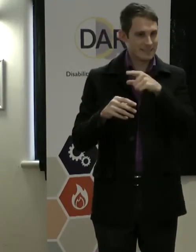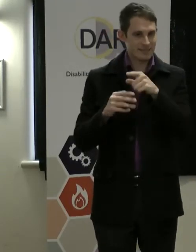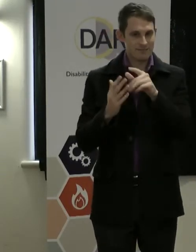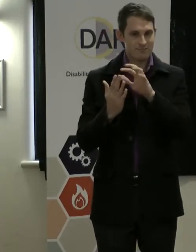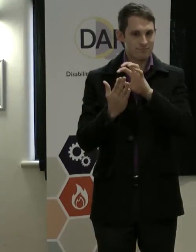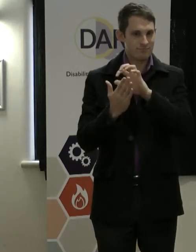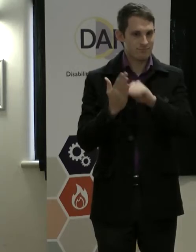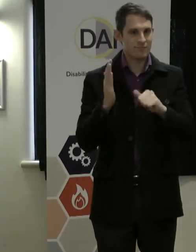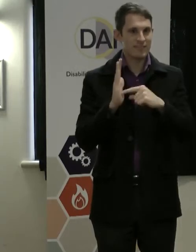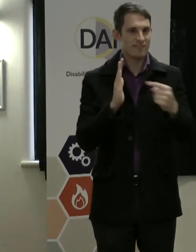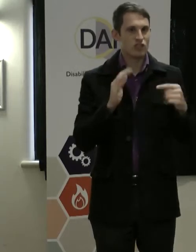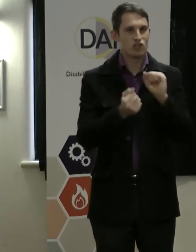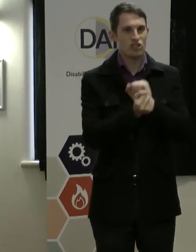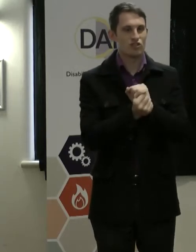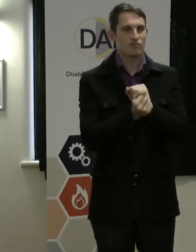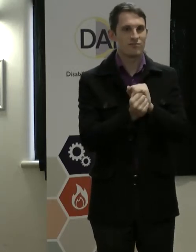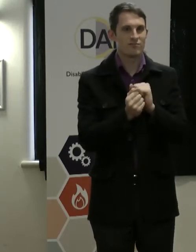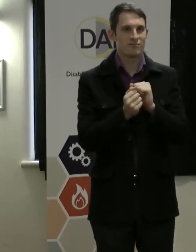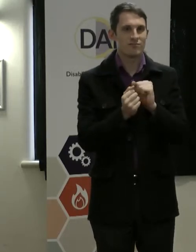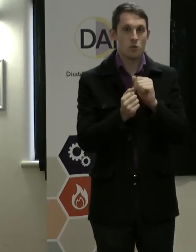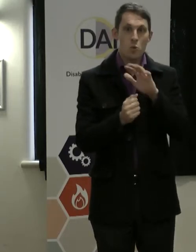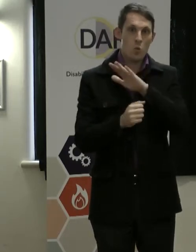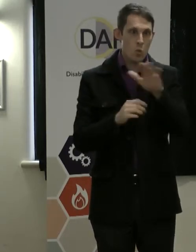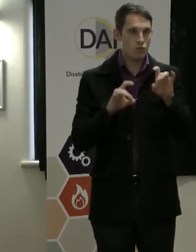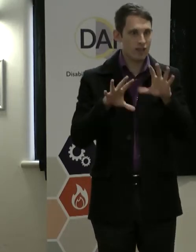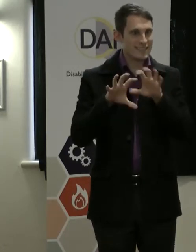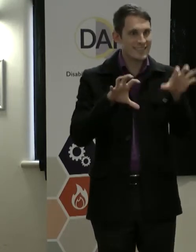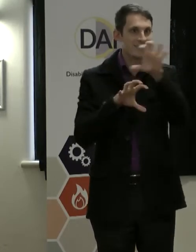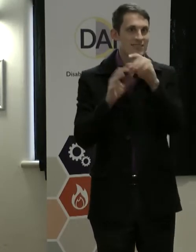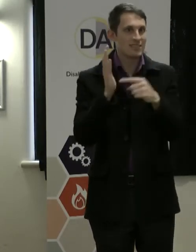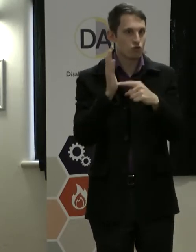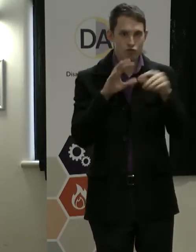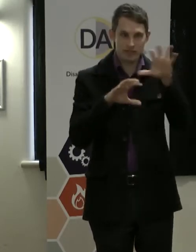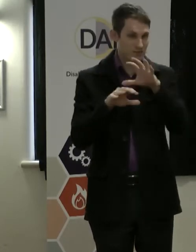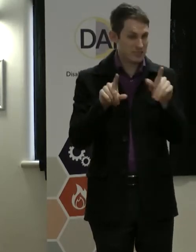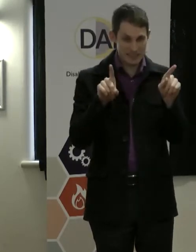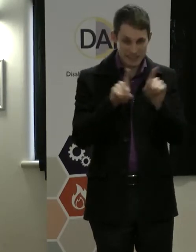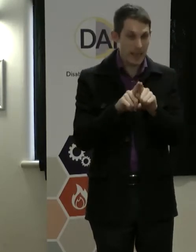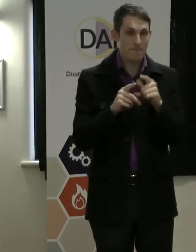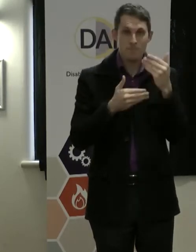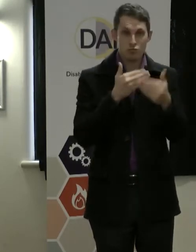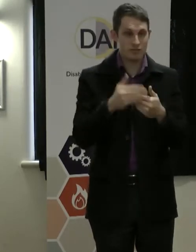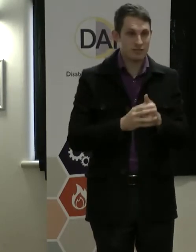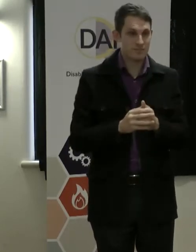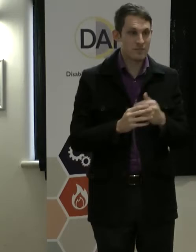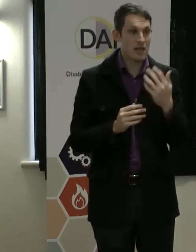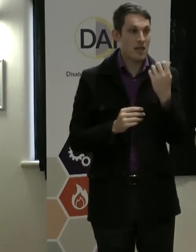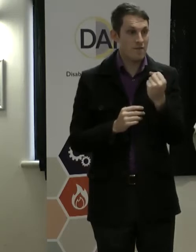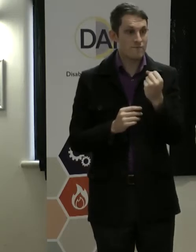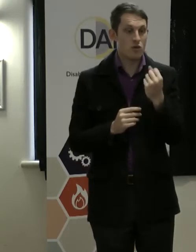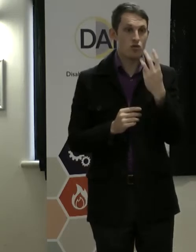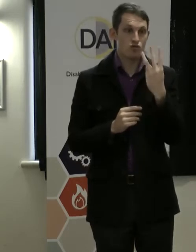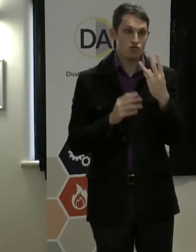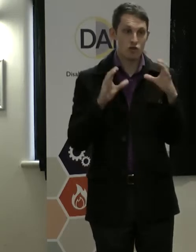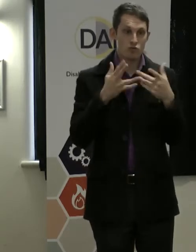detention regime. Every state and territory has this piece of legislation in it. There are 3 groups of people that are subject